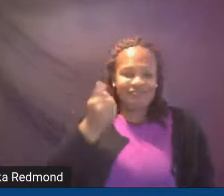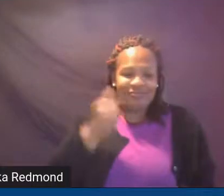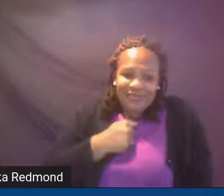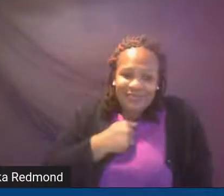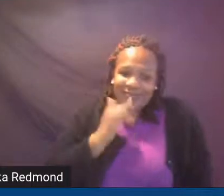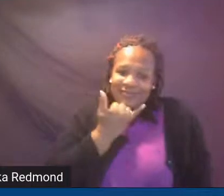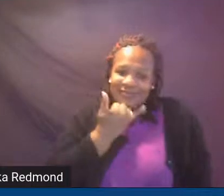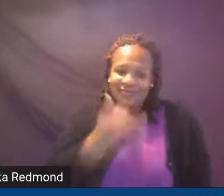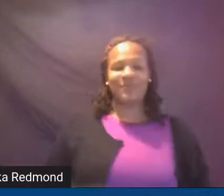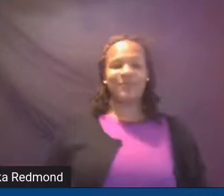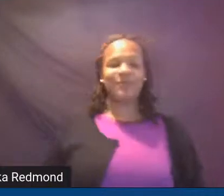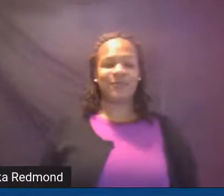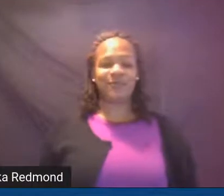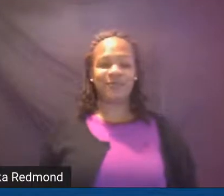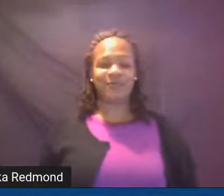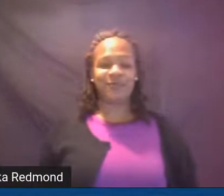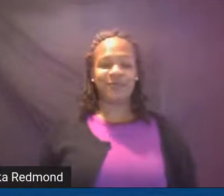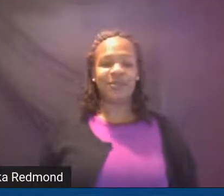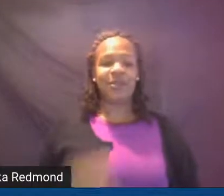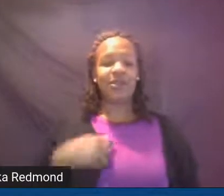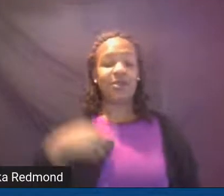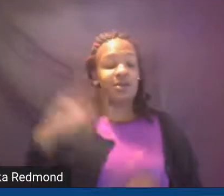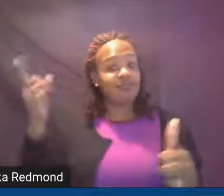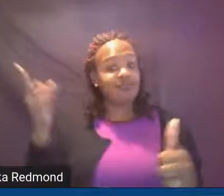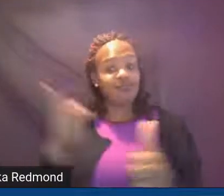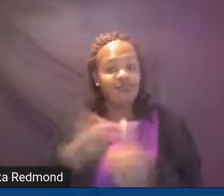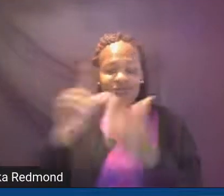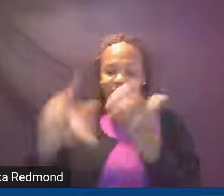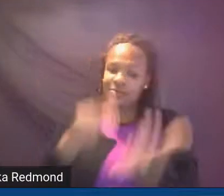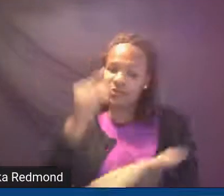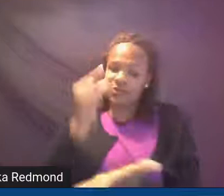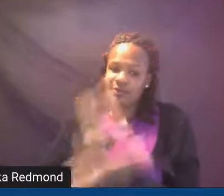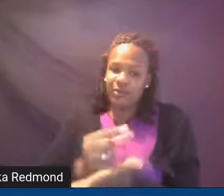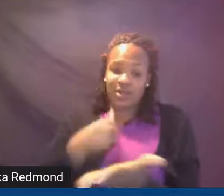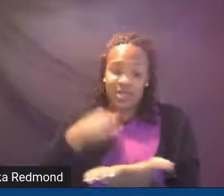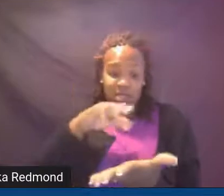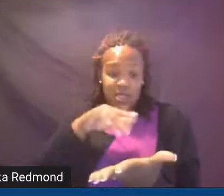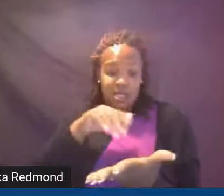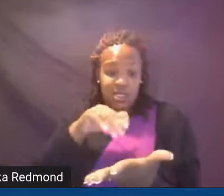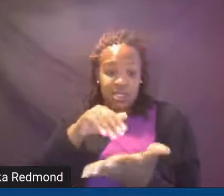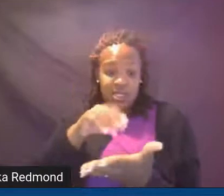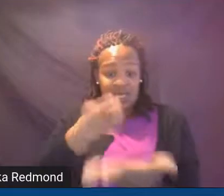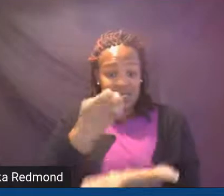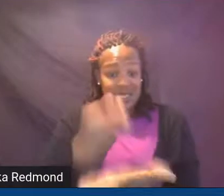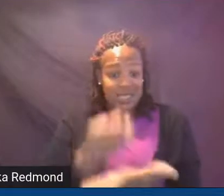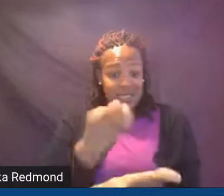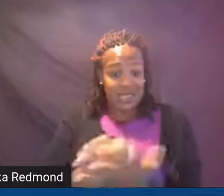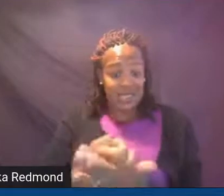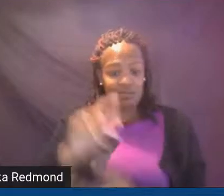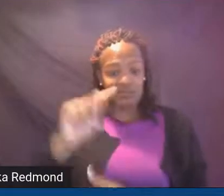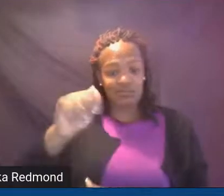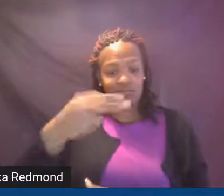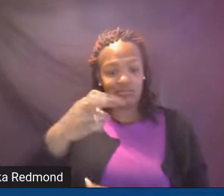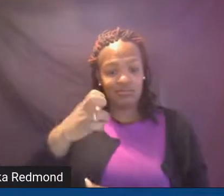so when I first graduated college, I studied economics and theater in college, and I came to LA in